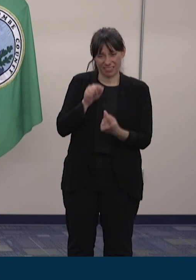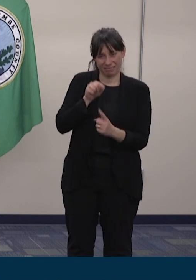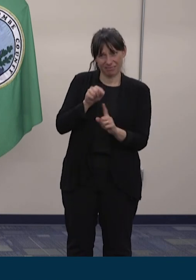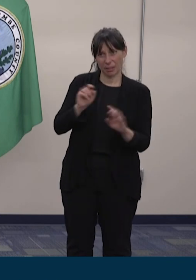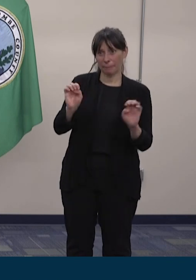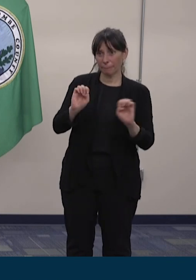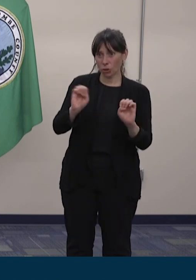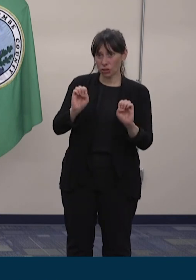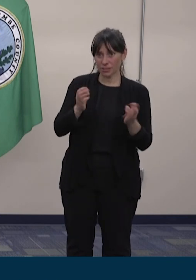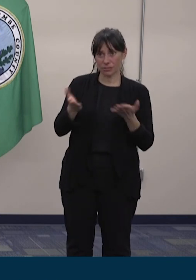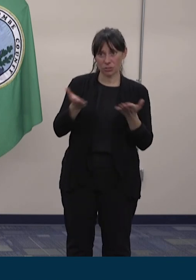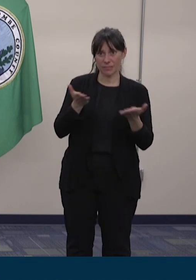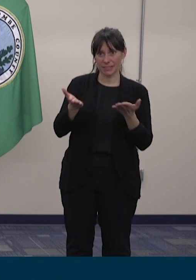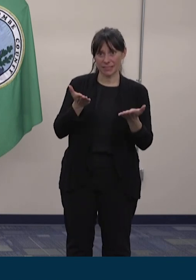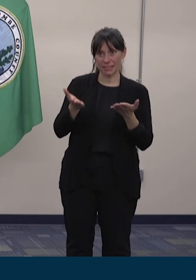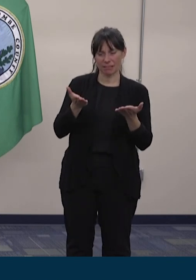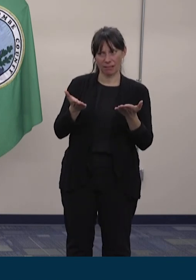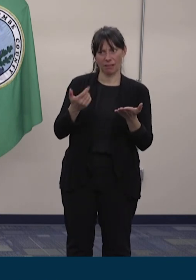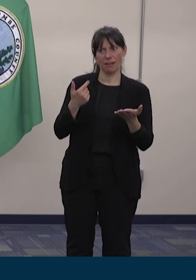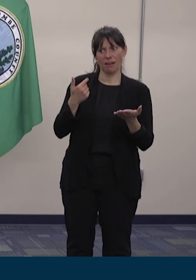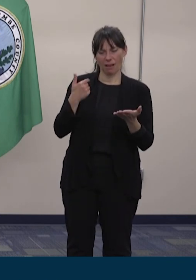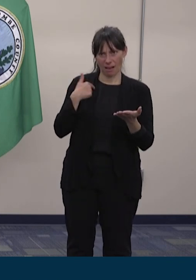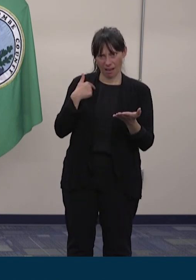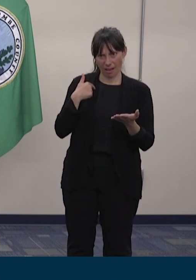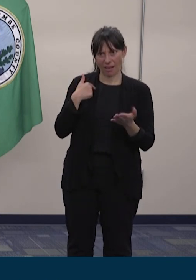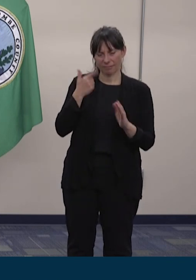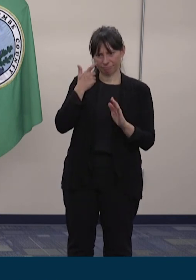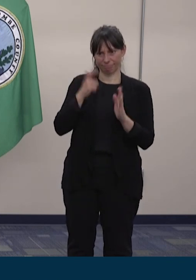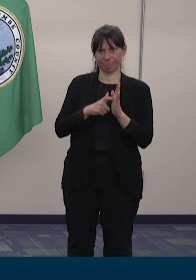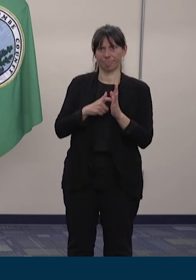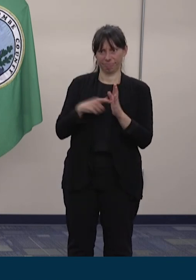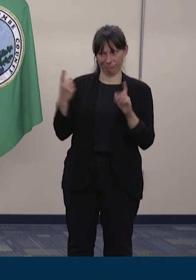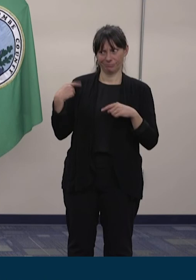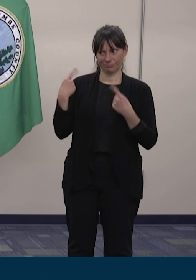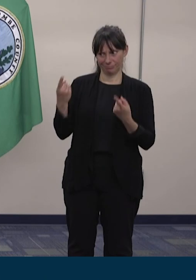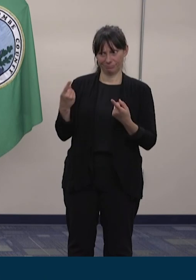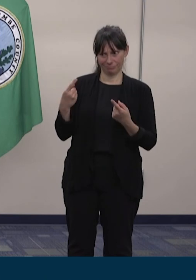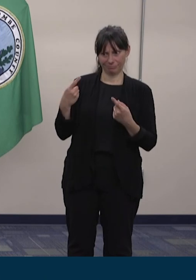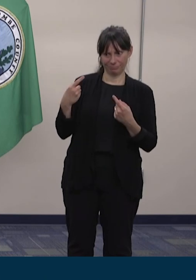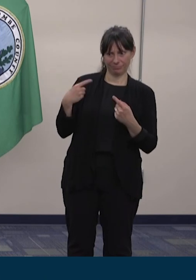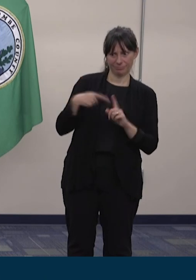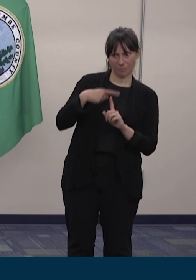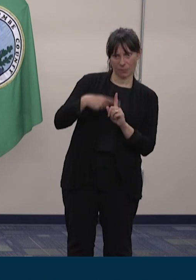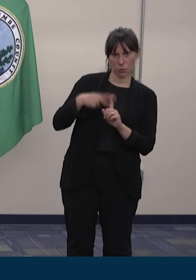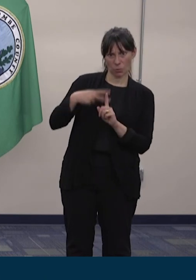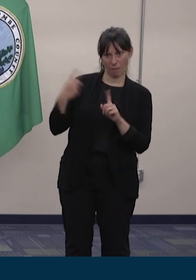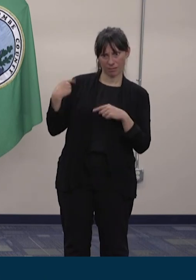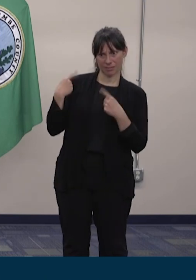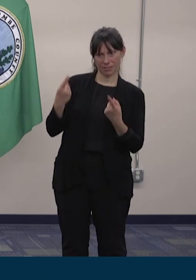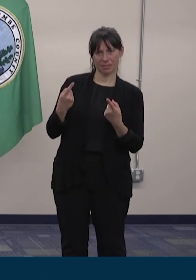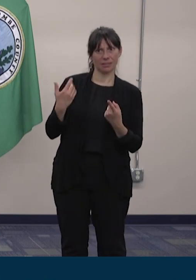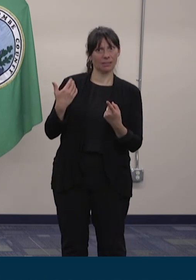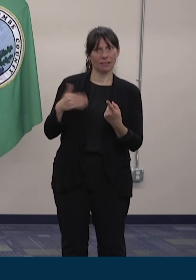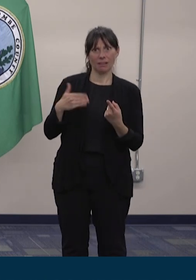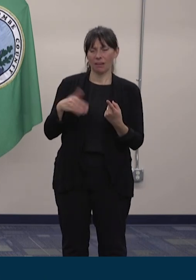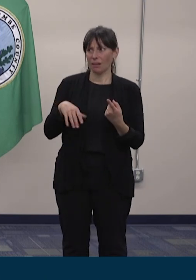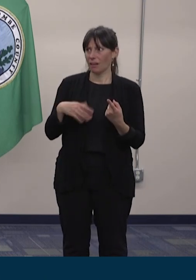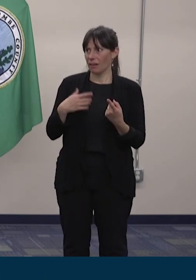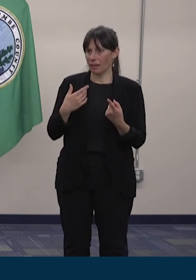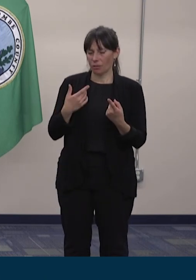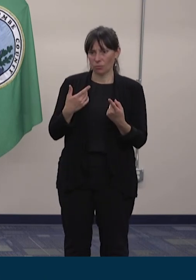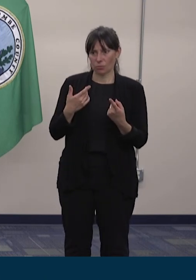ahora, One of pero the most surprising things that I've una de seen las in the cosas más course of this importantes que hemos crisis visto en esta has crisis been a significant and frankly